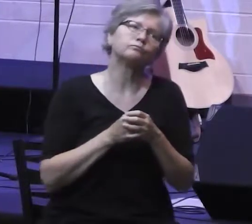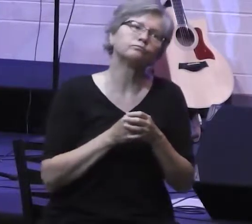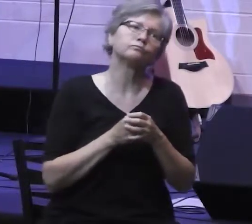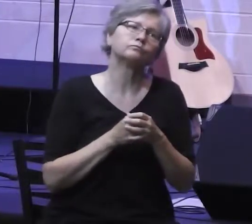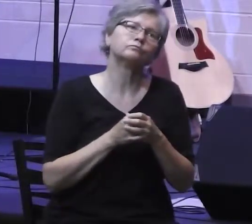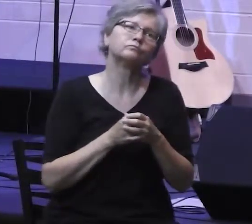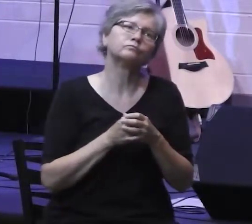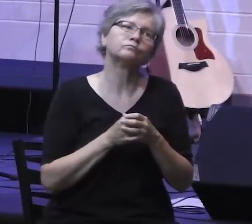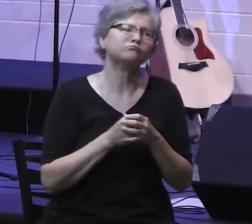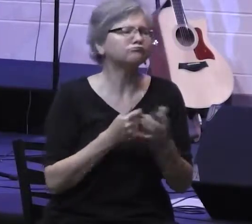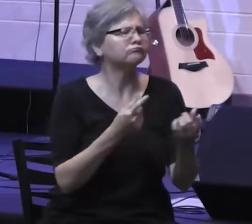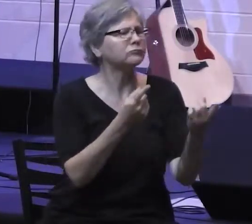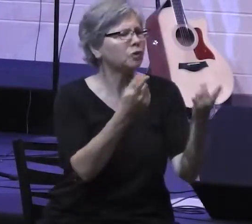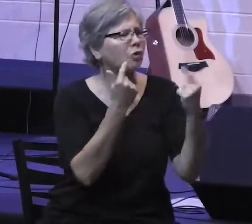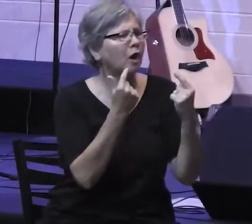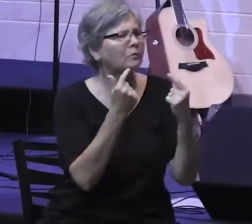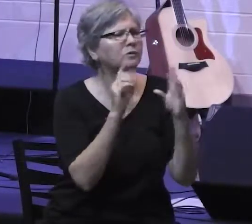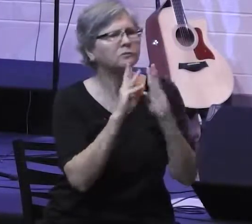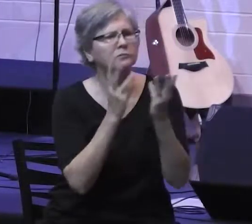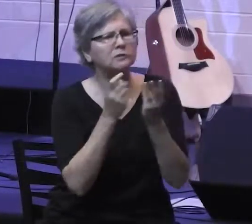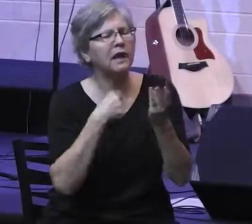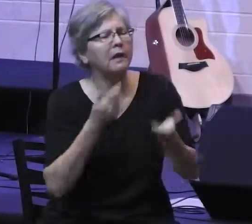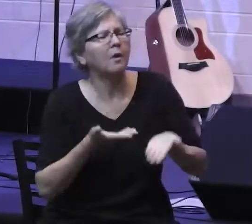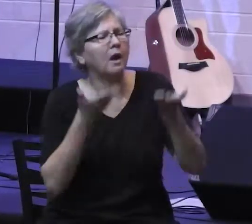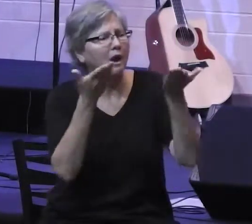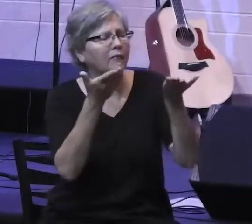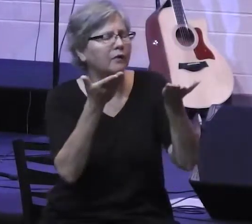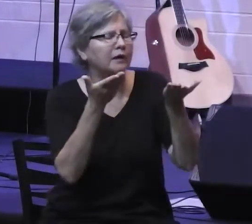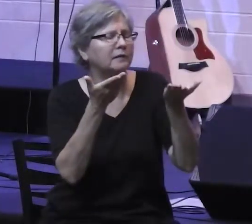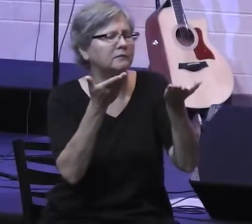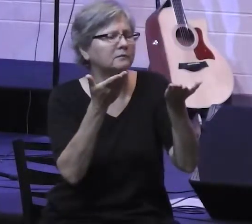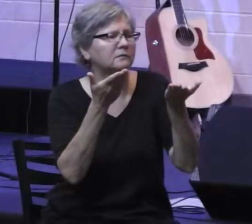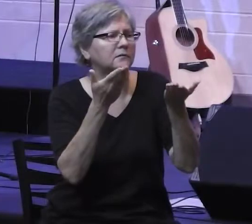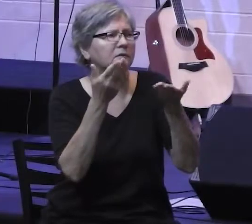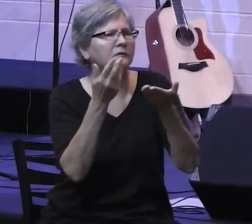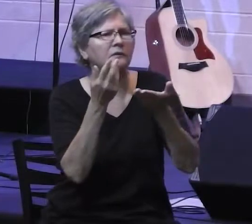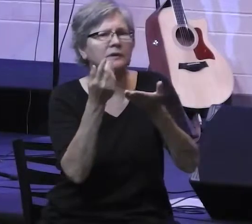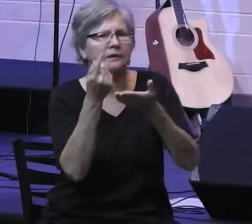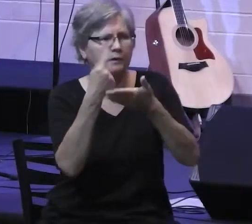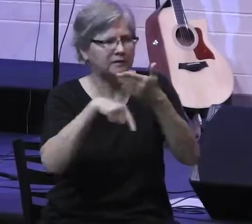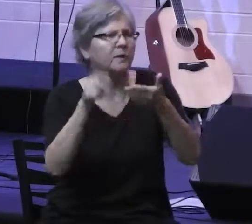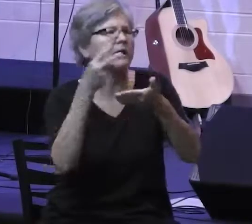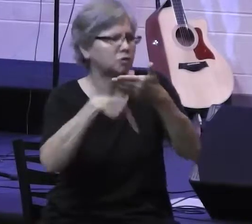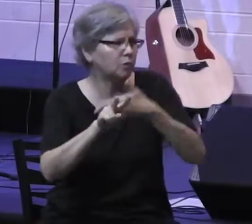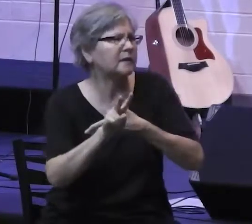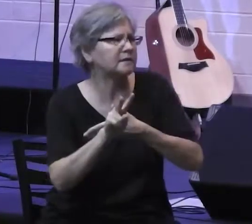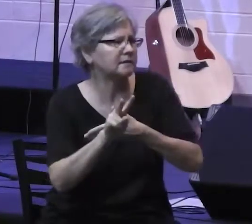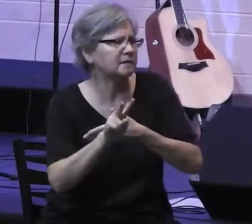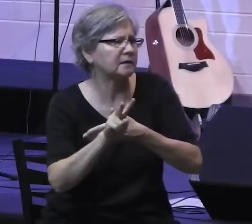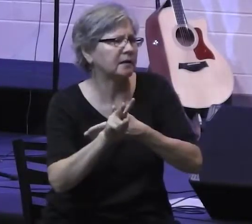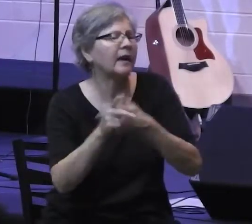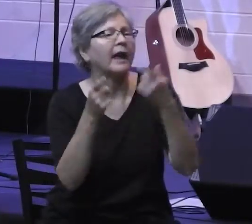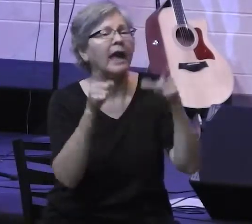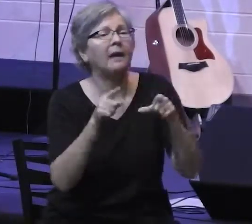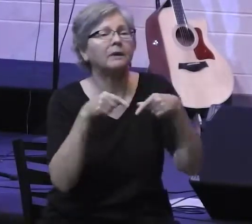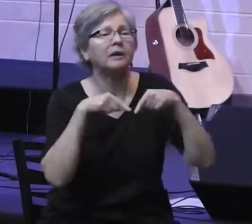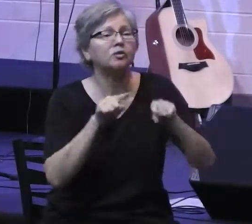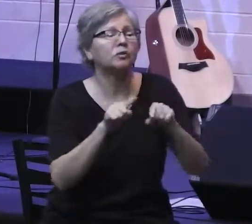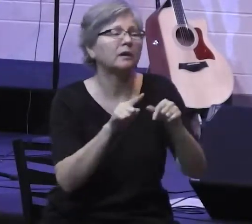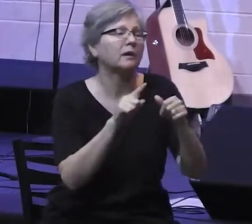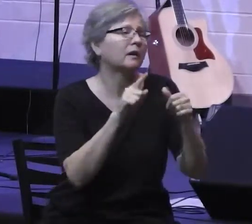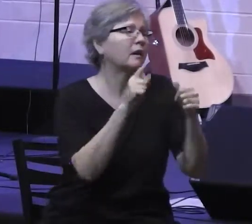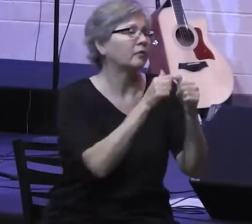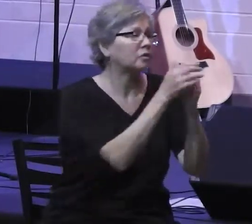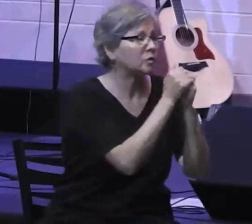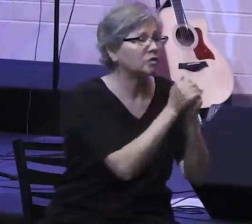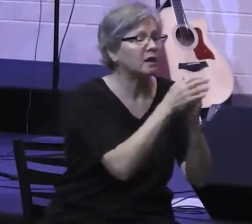to come to the seminars I'm doing the next 2 Sundays. There's identical seminars in the morning, first service and the second service. They're the same thing. But